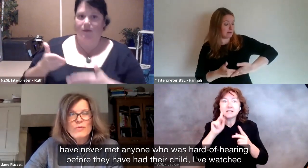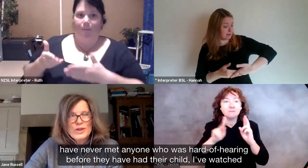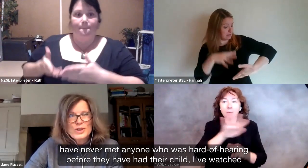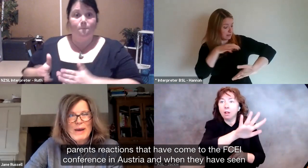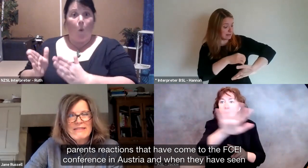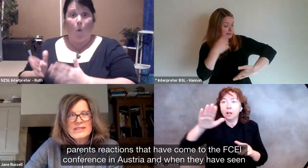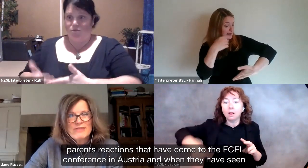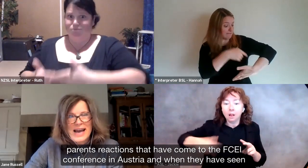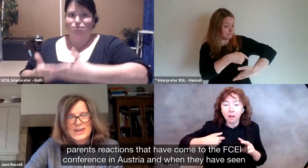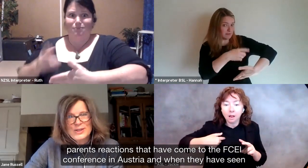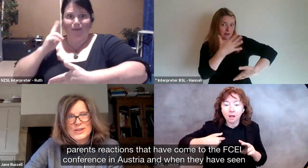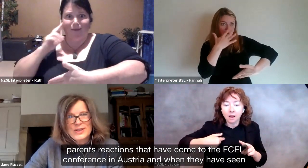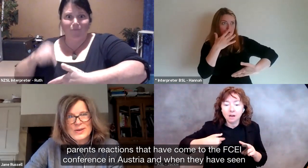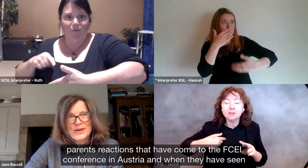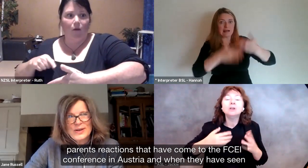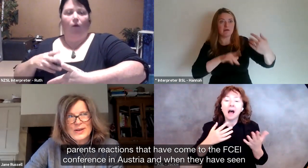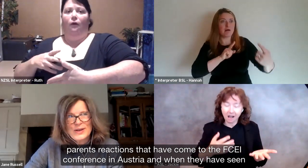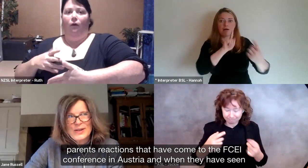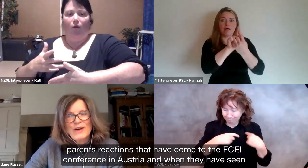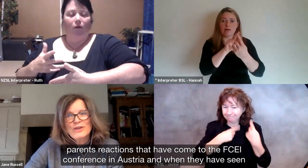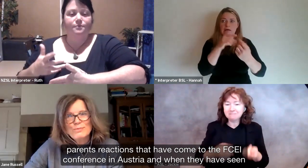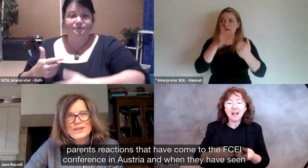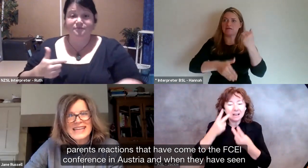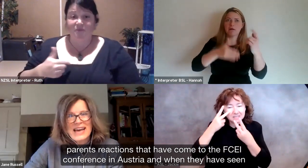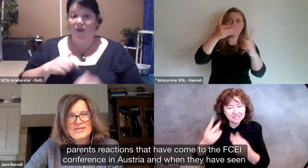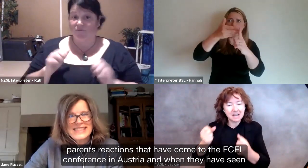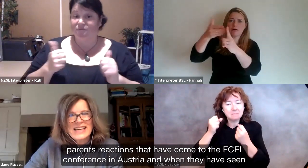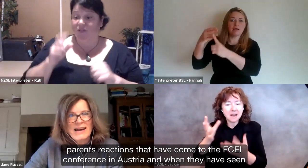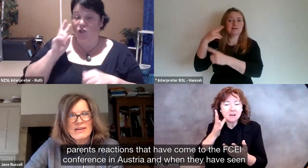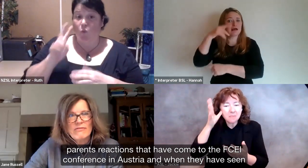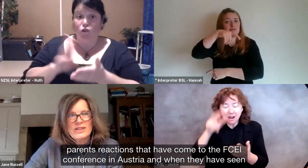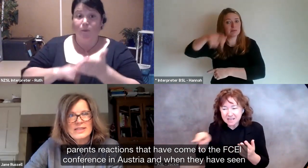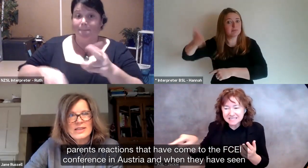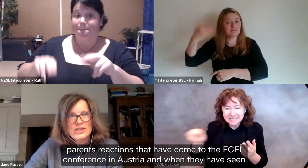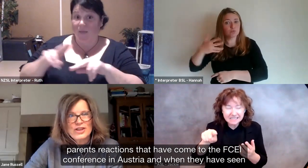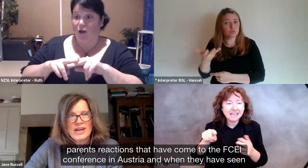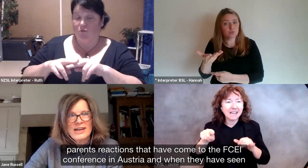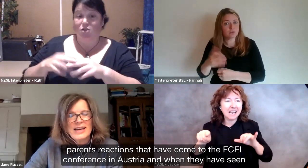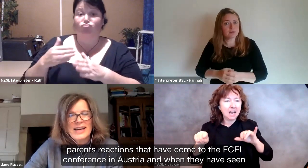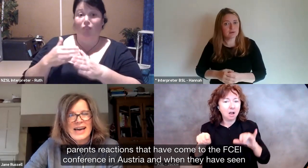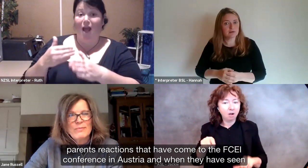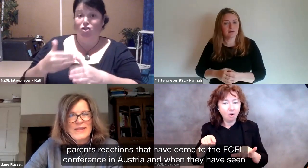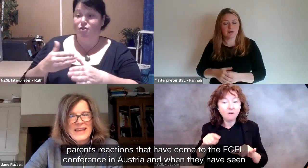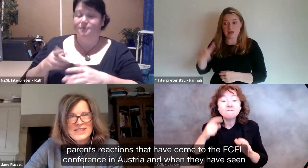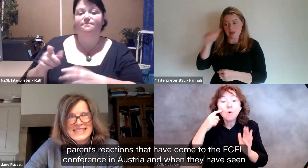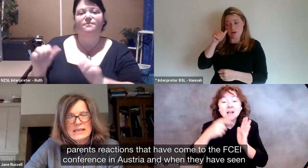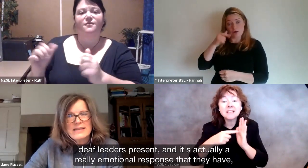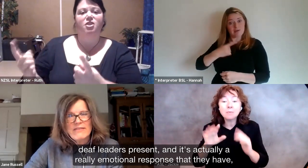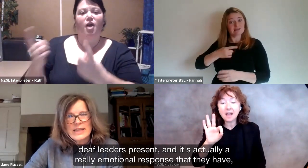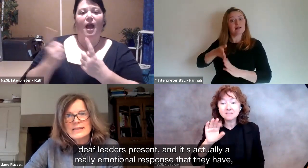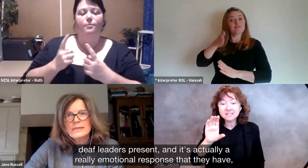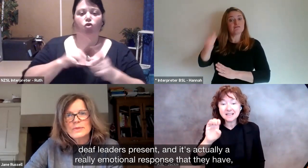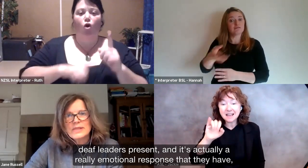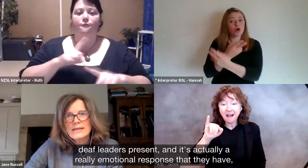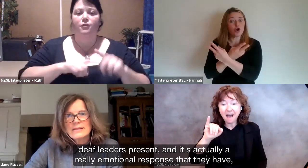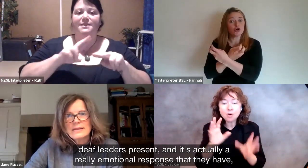I've watched parents' reactions that have come to the FCI conference in Austria, and when they've seen